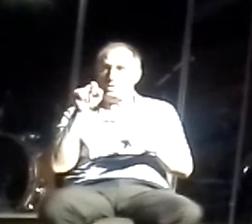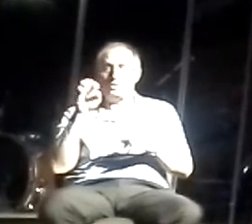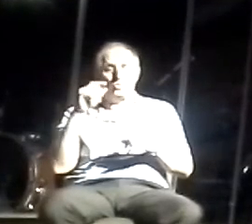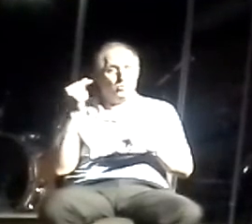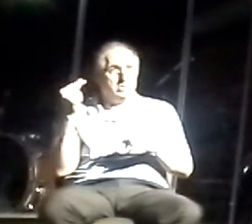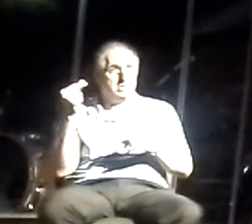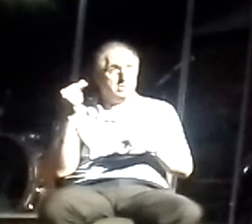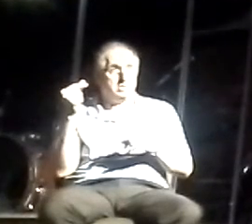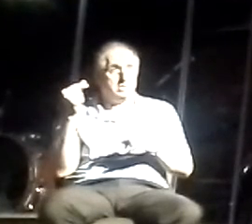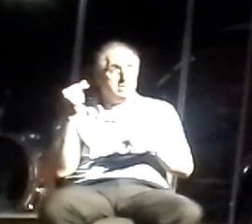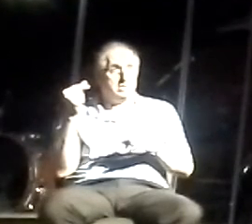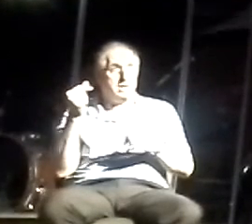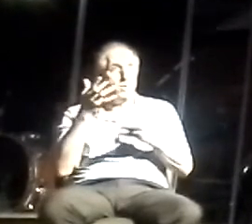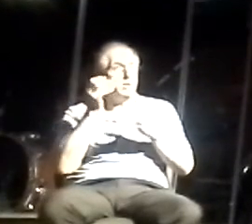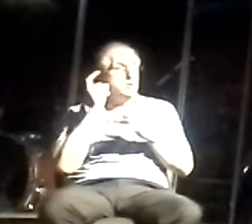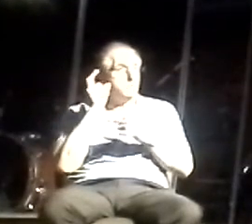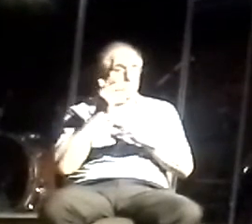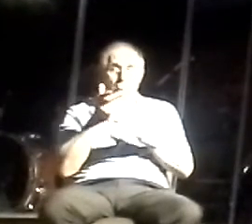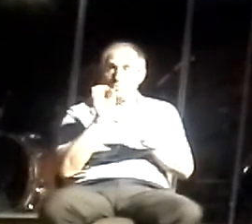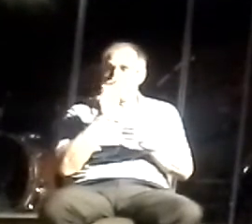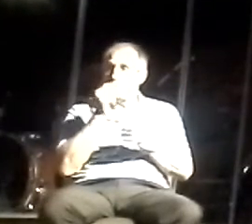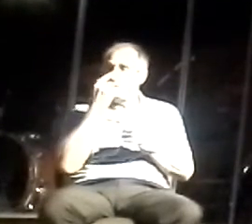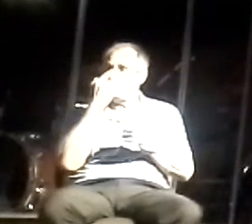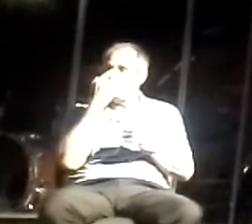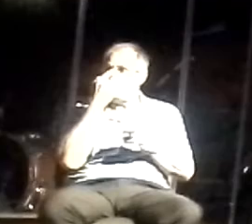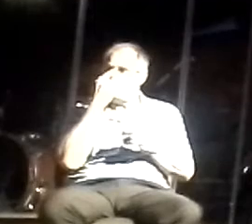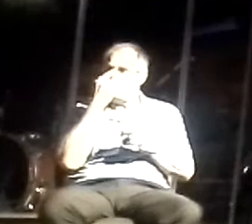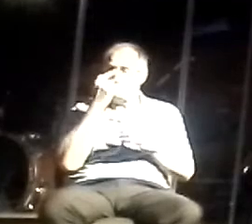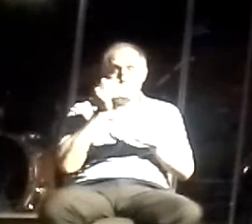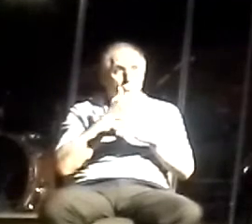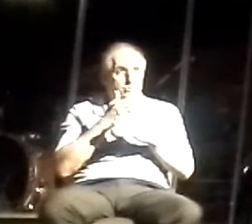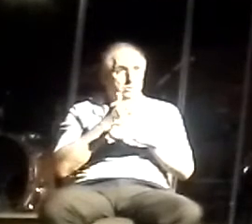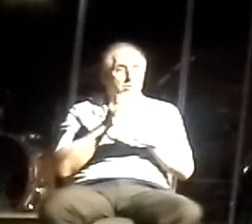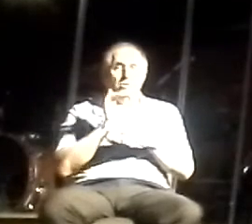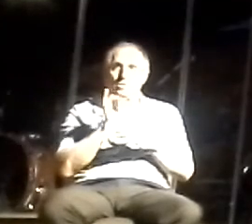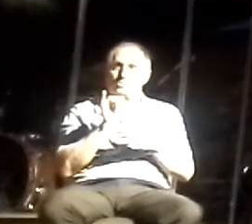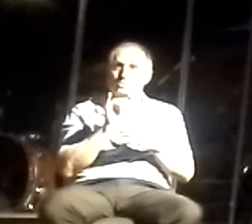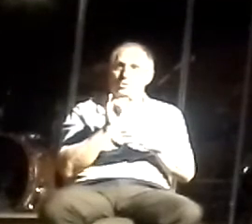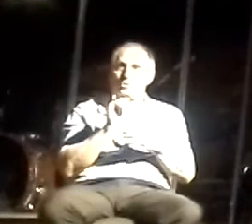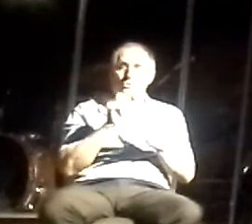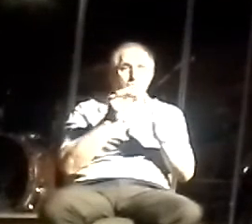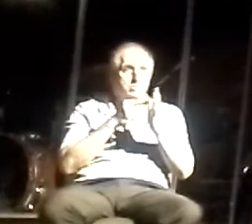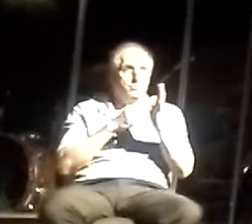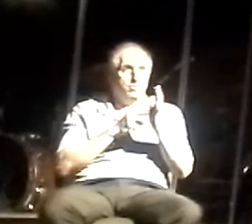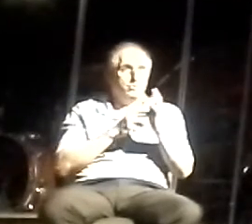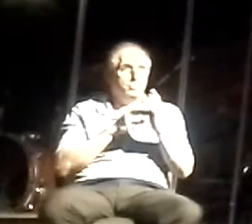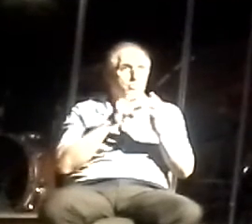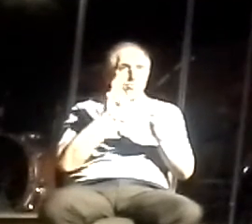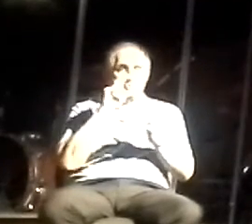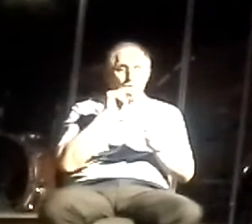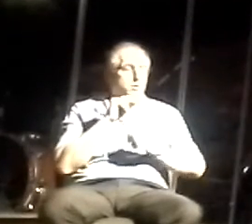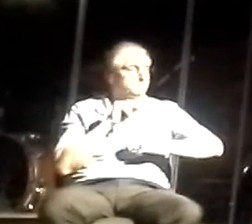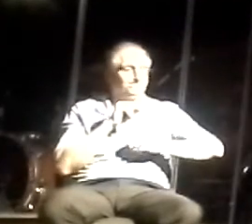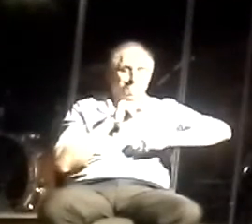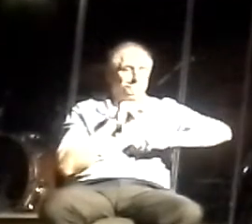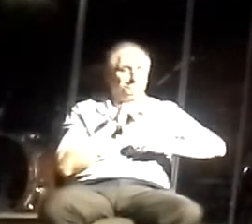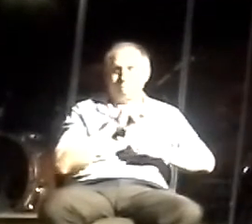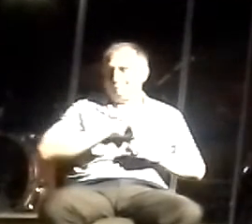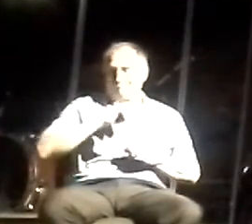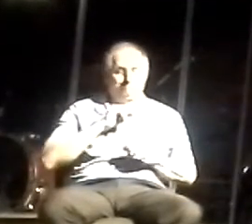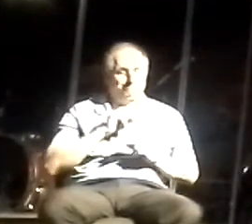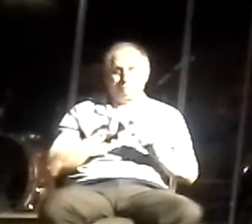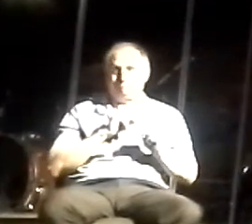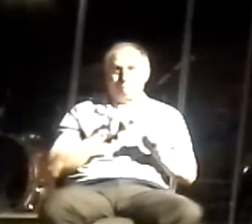bebloom@pureheart.org, all right? Because I want to hear from you, okay? I want you to just share with me. Also, here's some ground rules. No elbowing the person next to